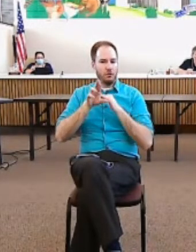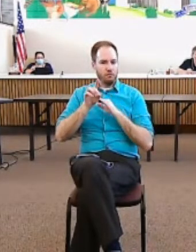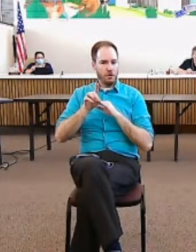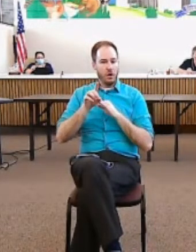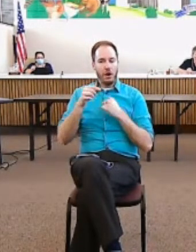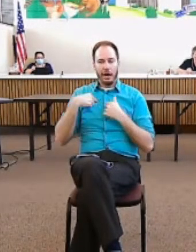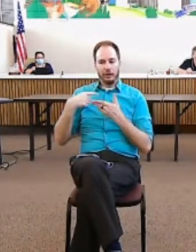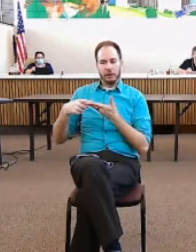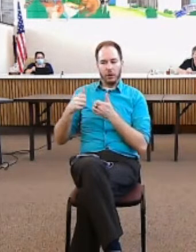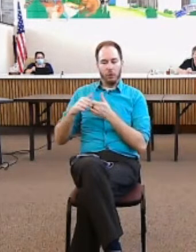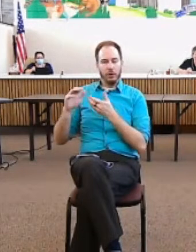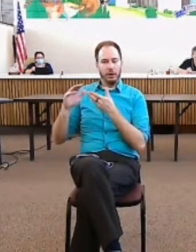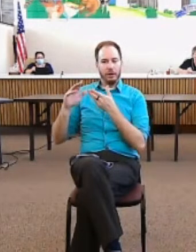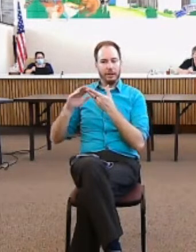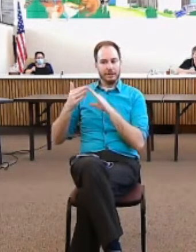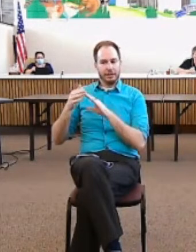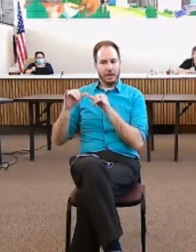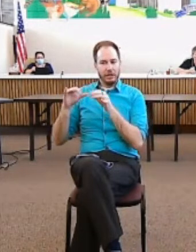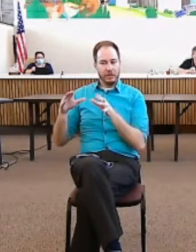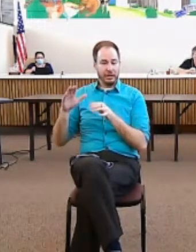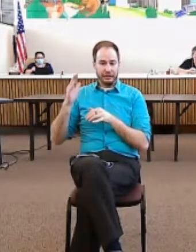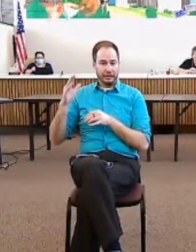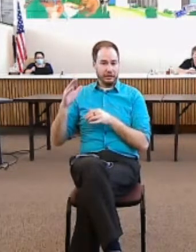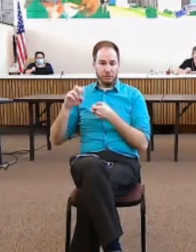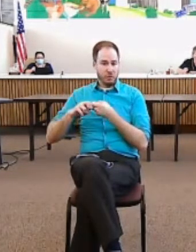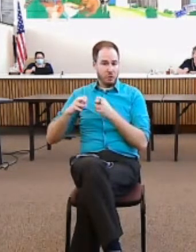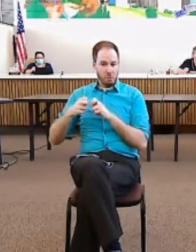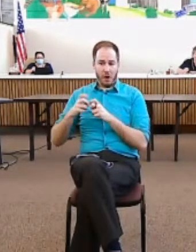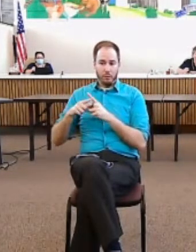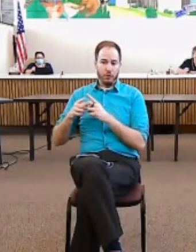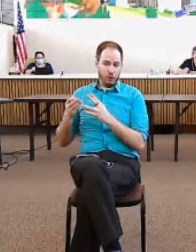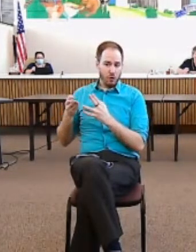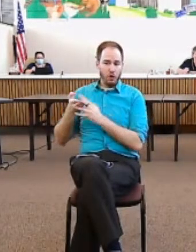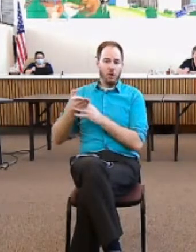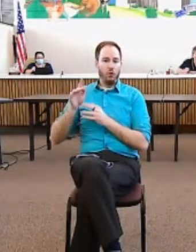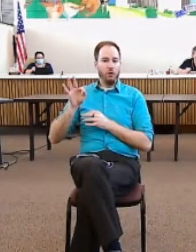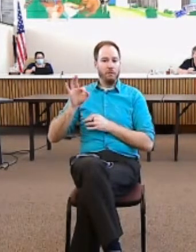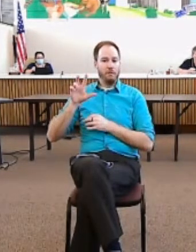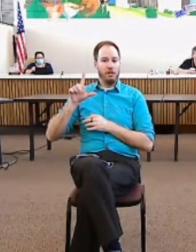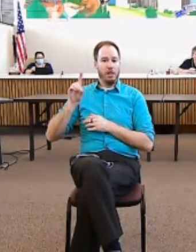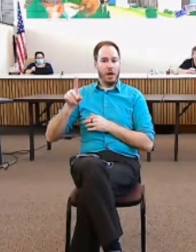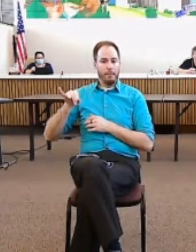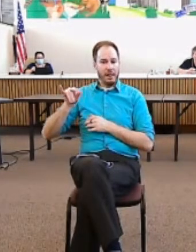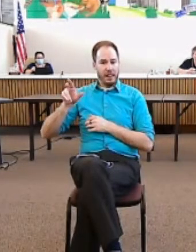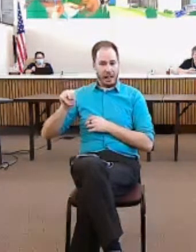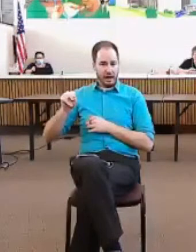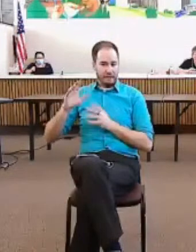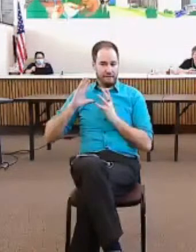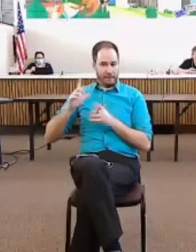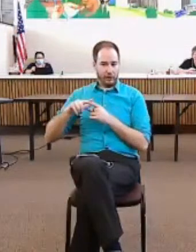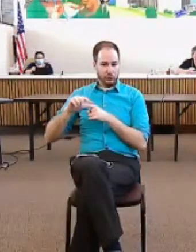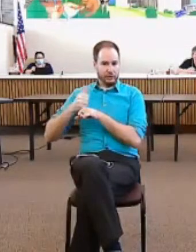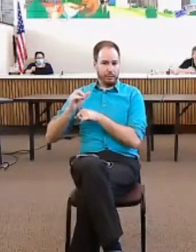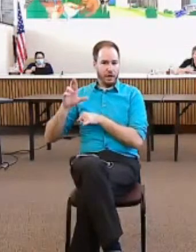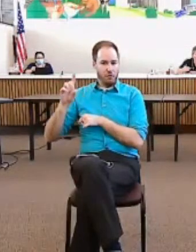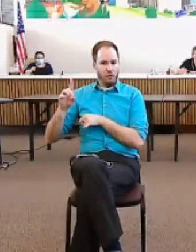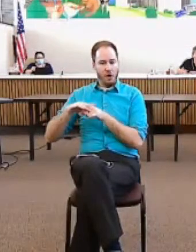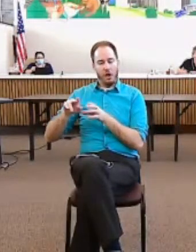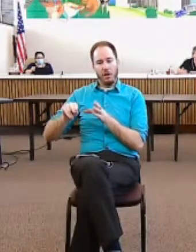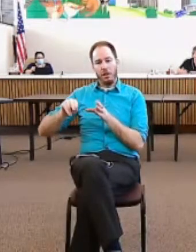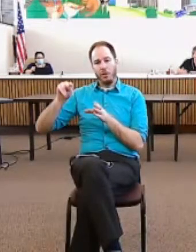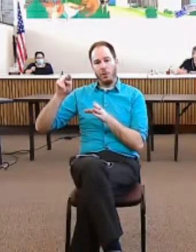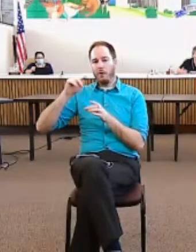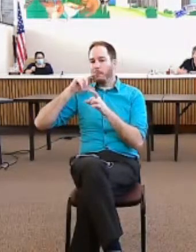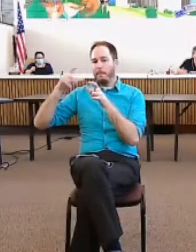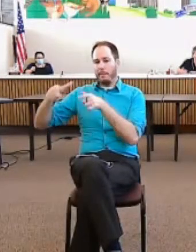In talking with our town engineer, it's not a problem for it to go through the floodplain. So to the north of the